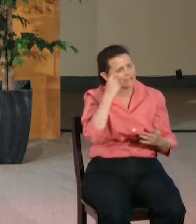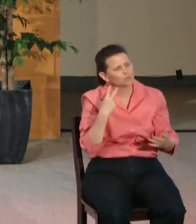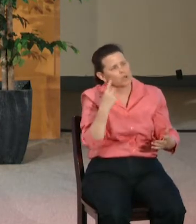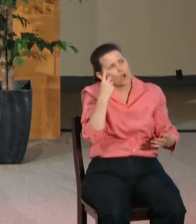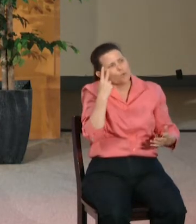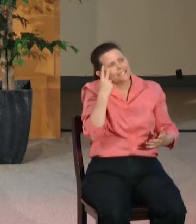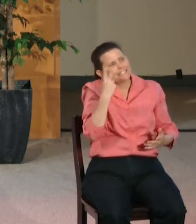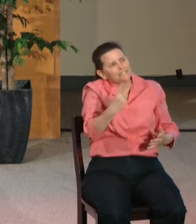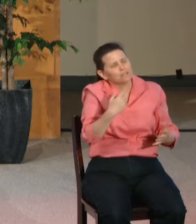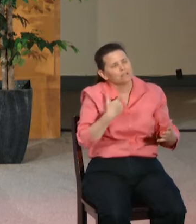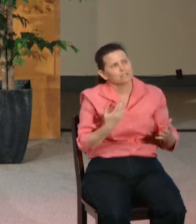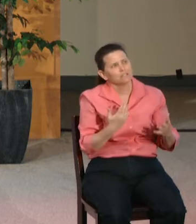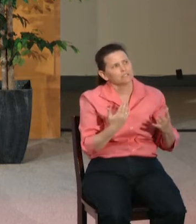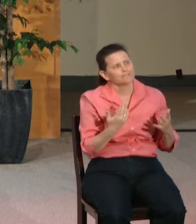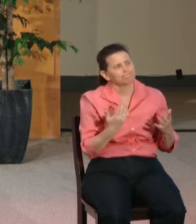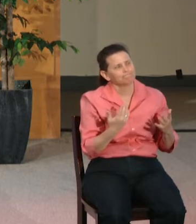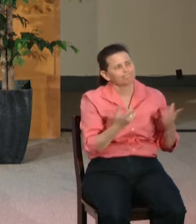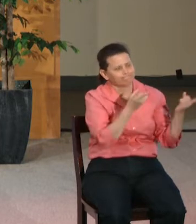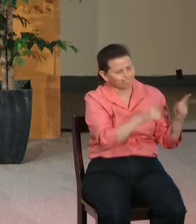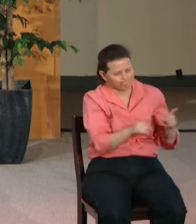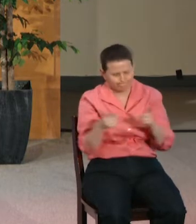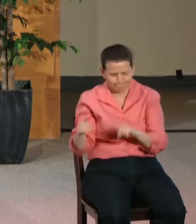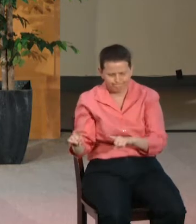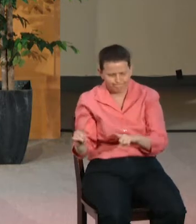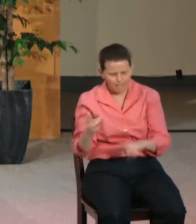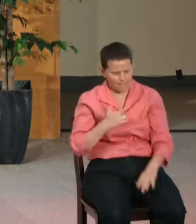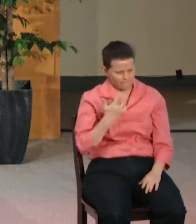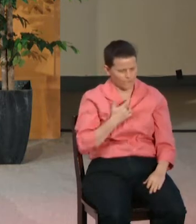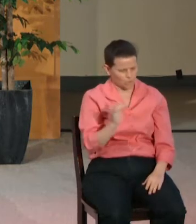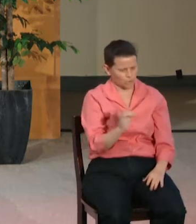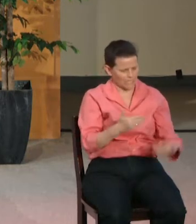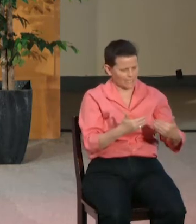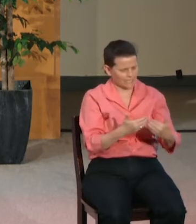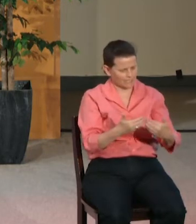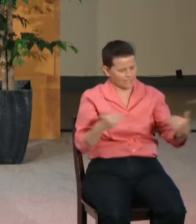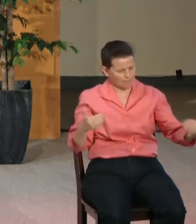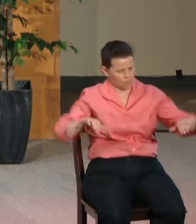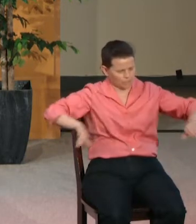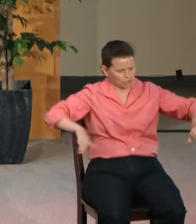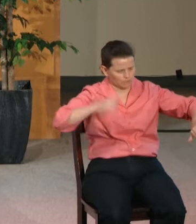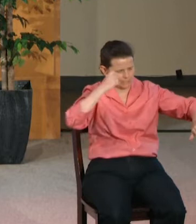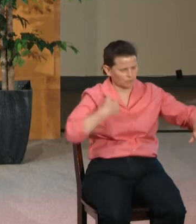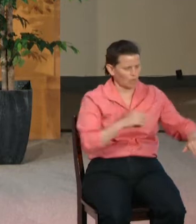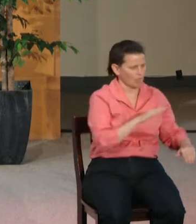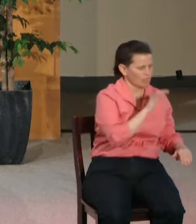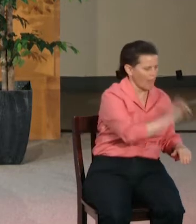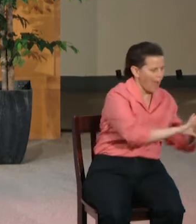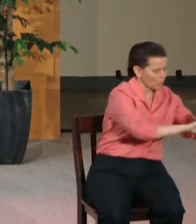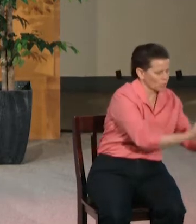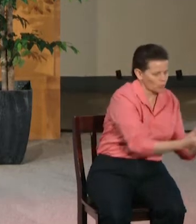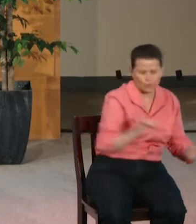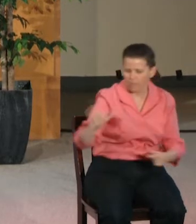for us, keeping us separate from other folks, other tribes, other whatever the case may be, that those are actually